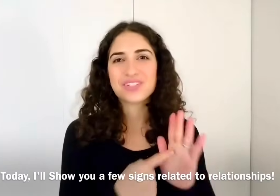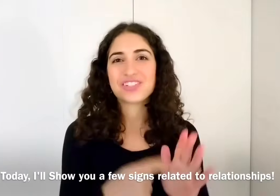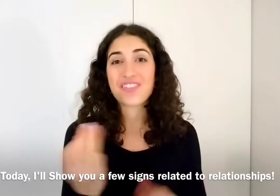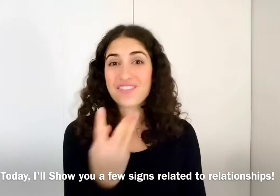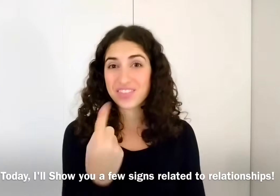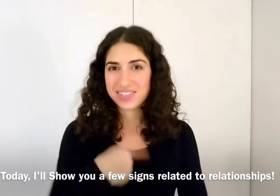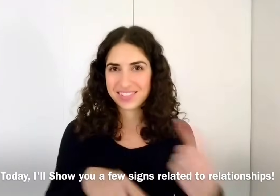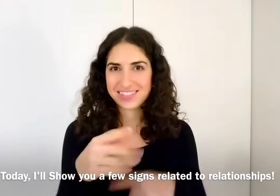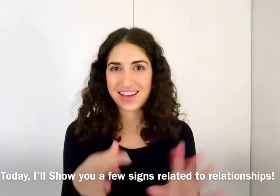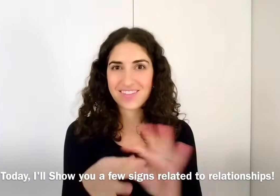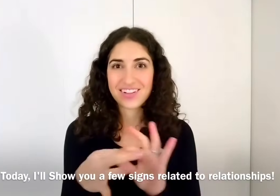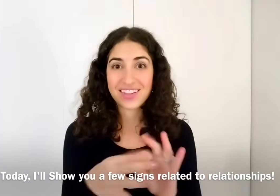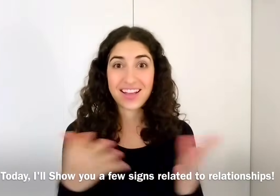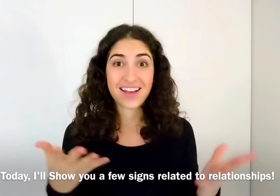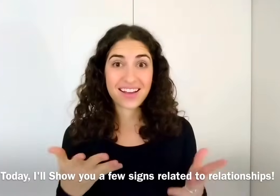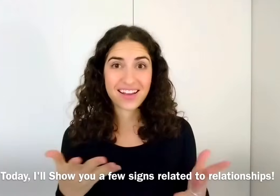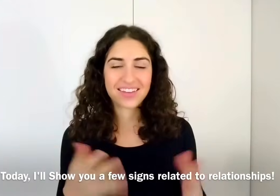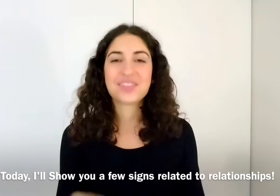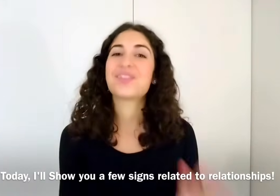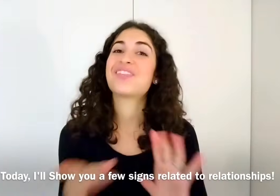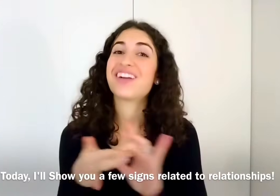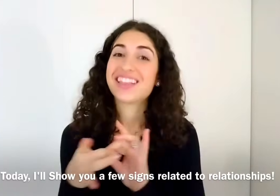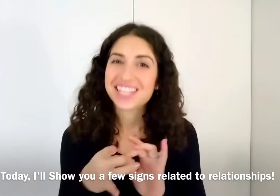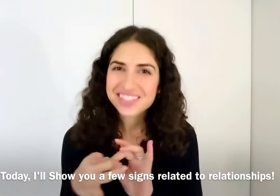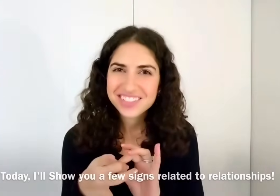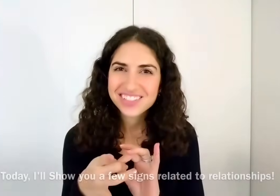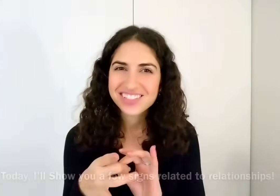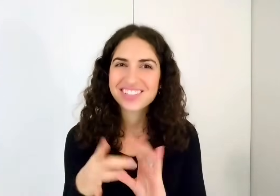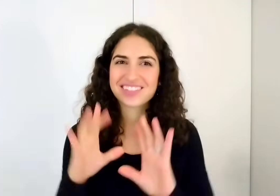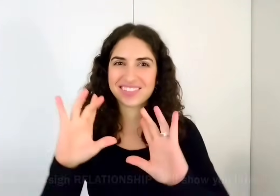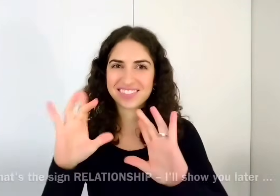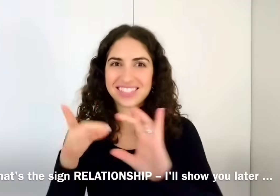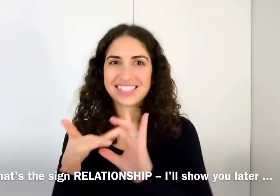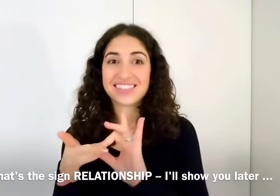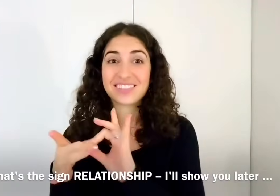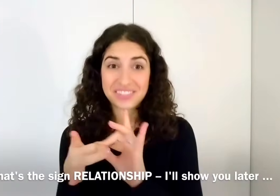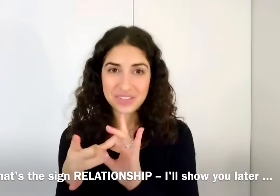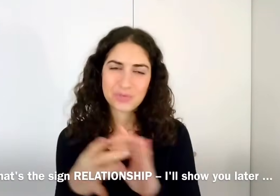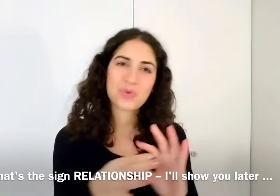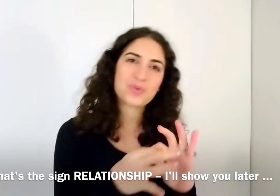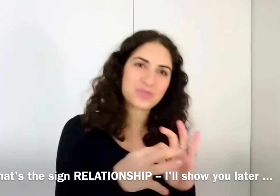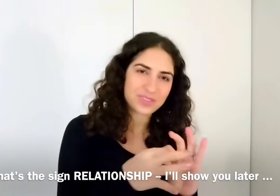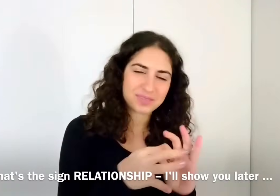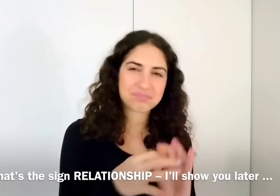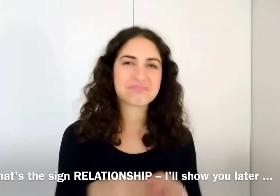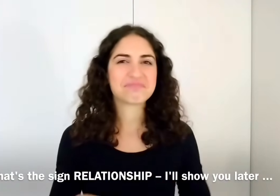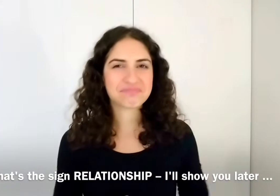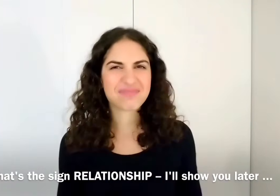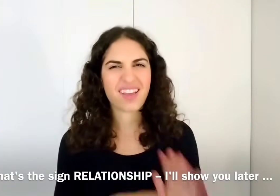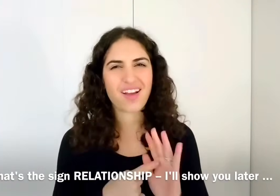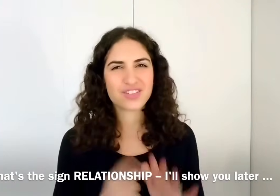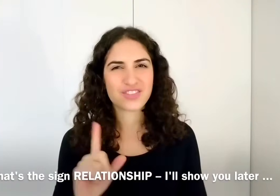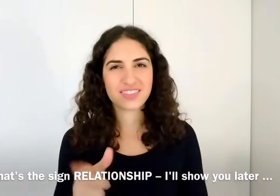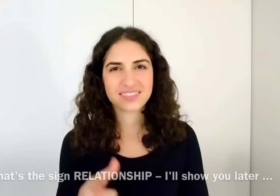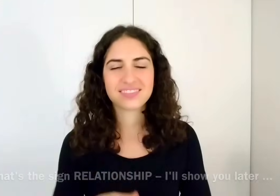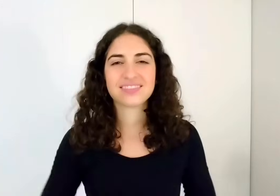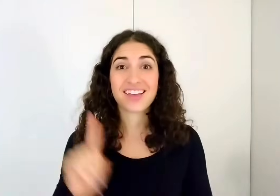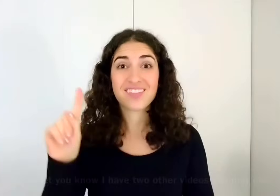Hi, today I'm going to show you a few signs related to what? To relationships, and that's relationships. I'll show you in a few